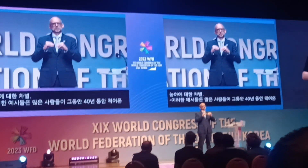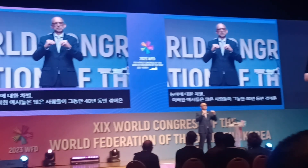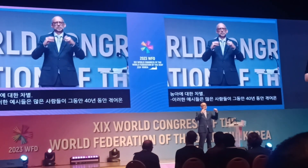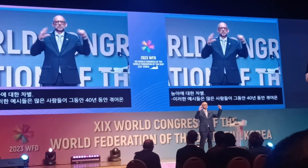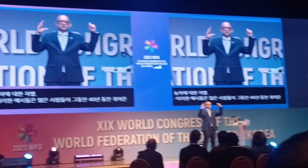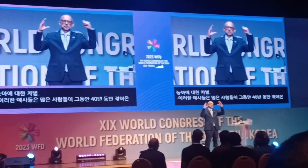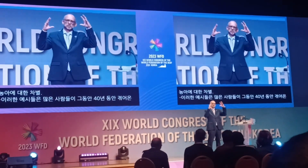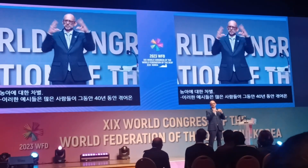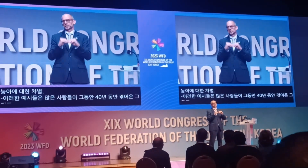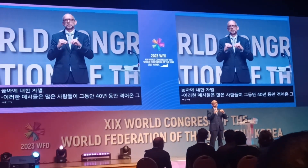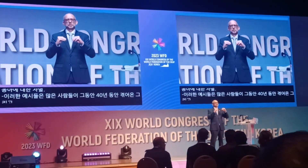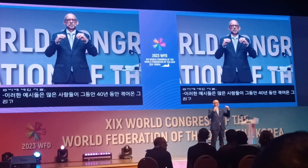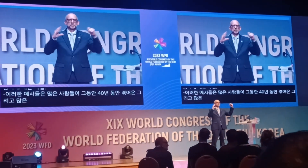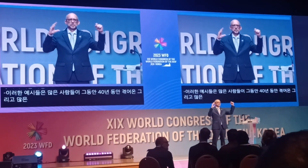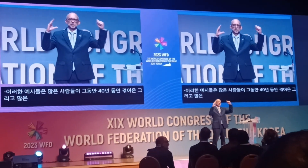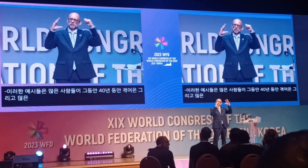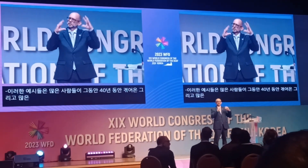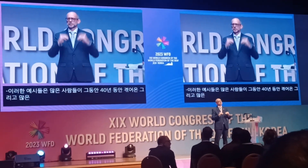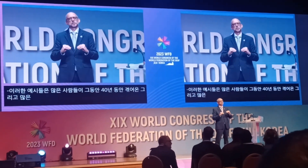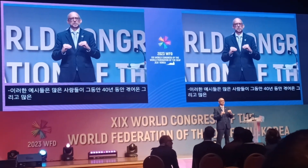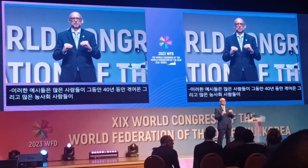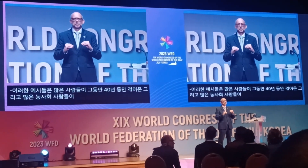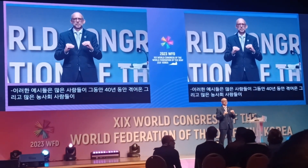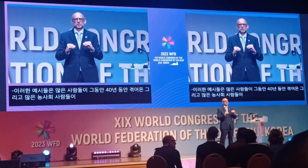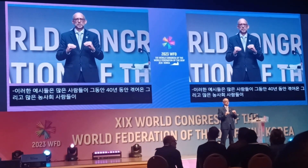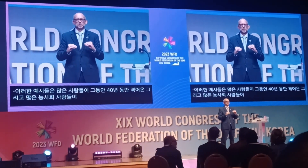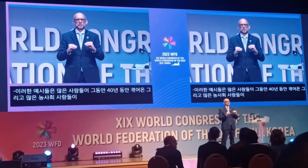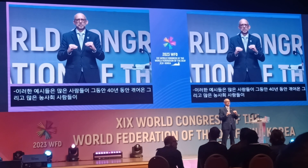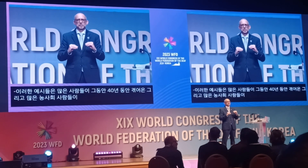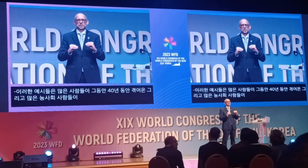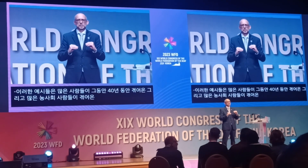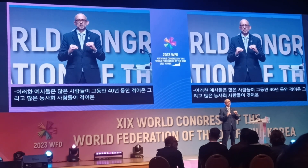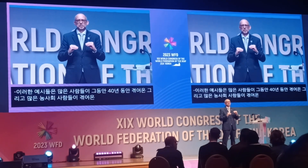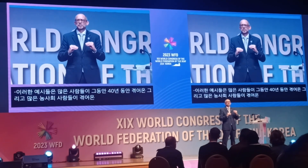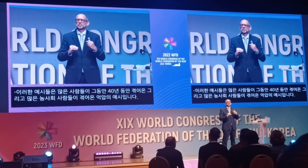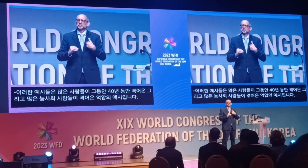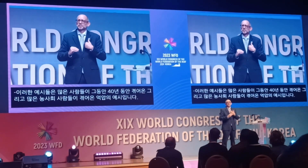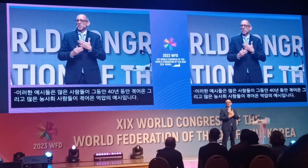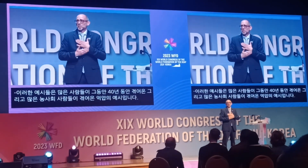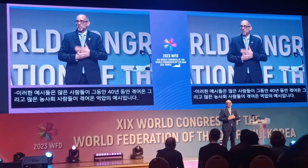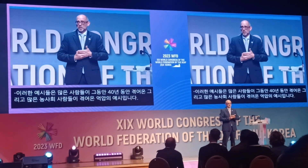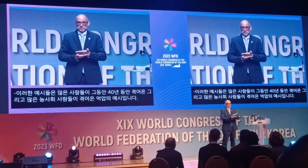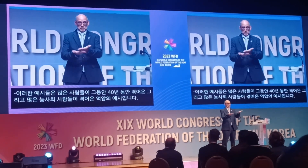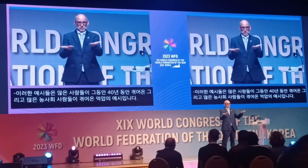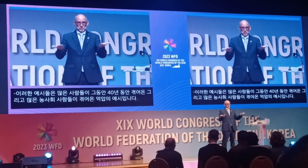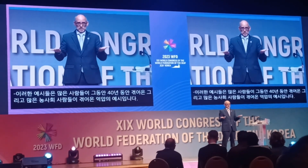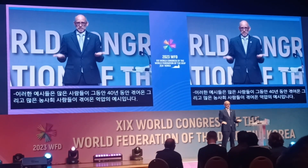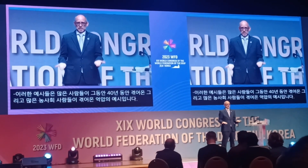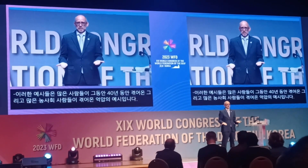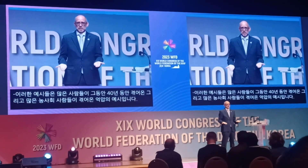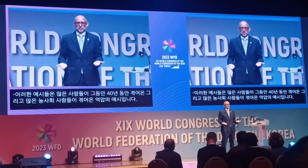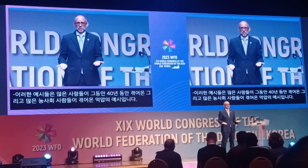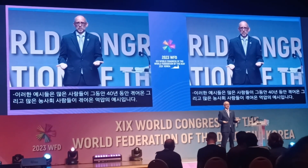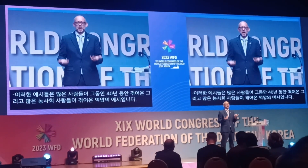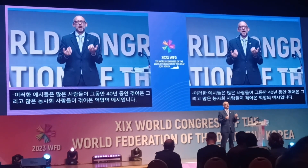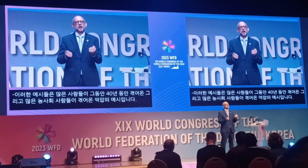Think of where we could have been. Think of the hopes that were shattered, never given an opportunity to take